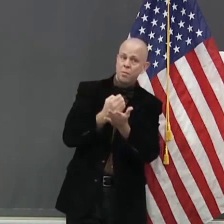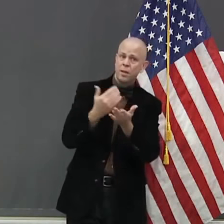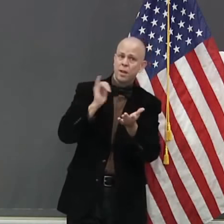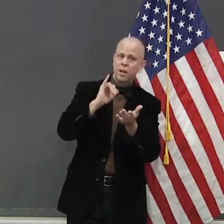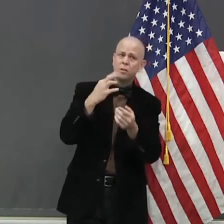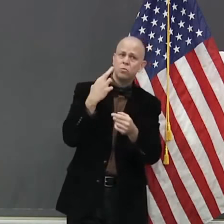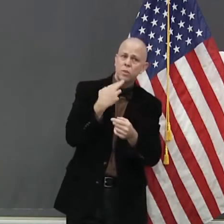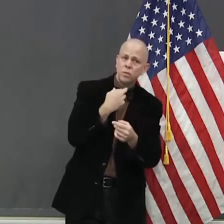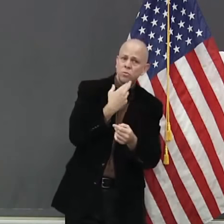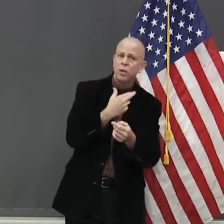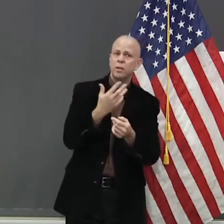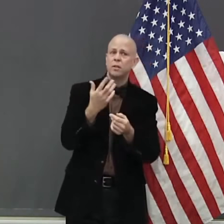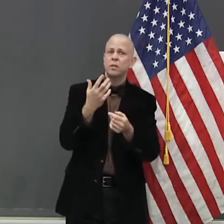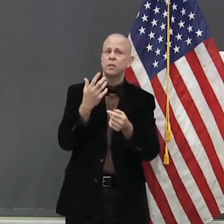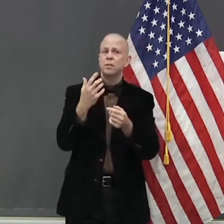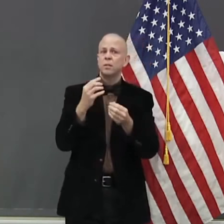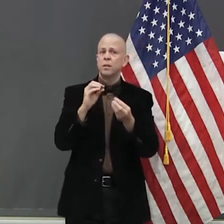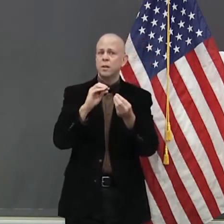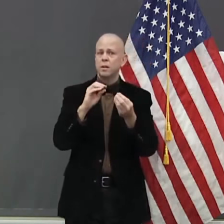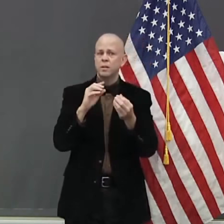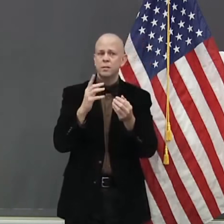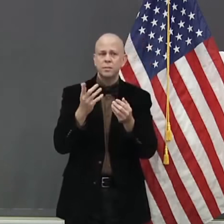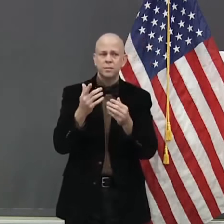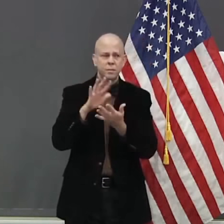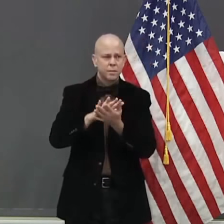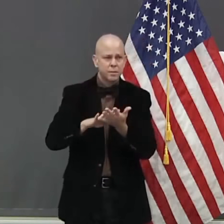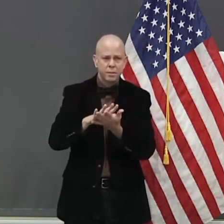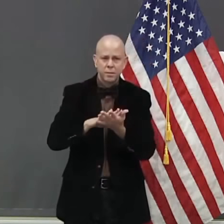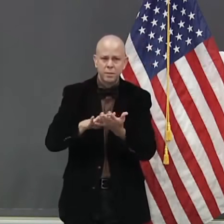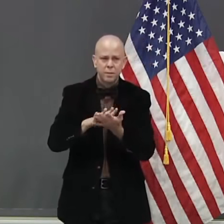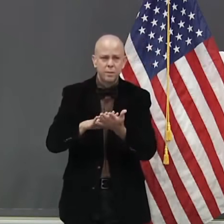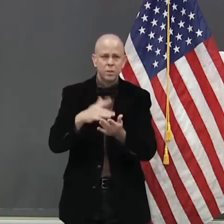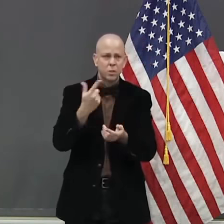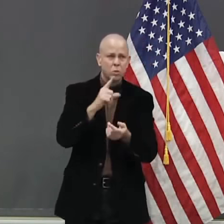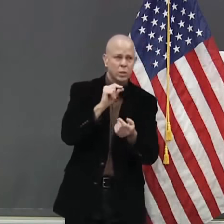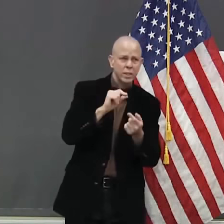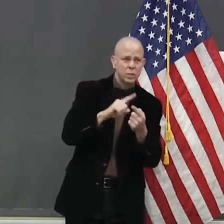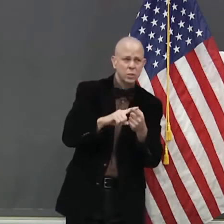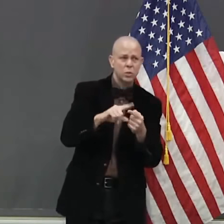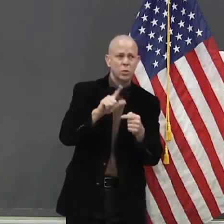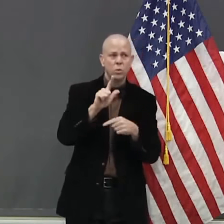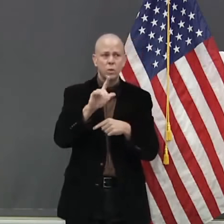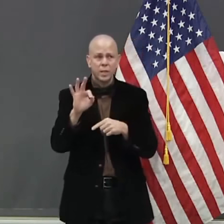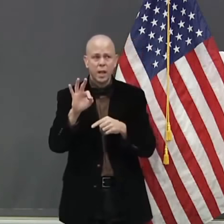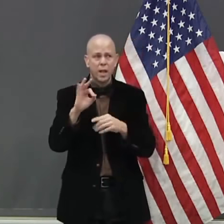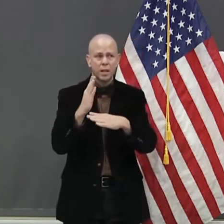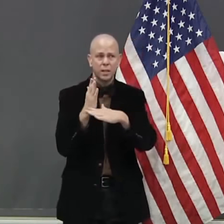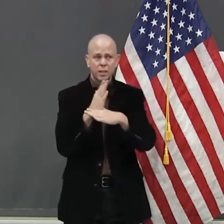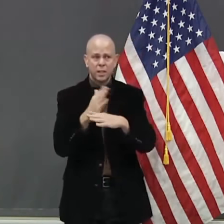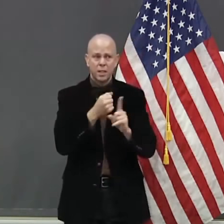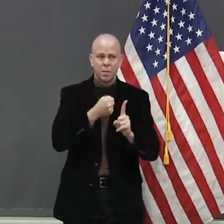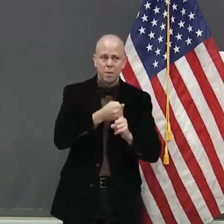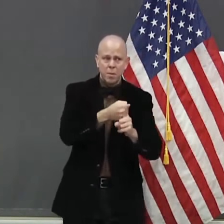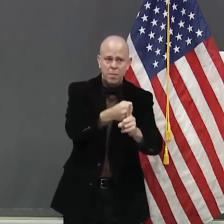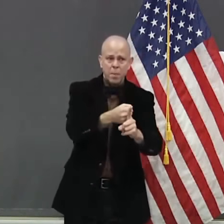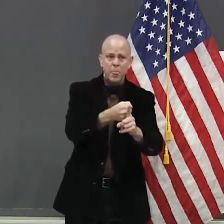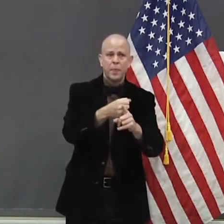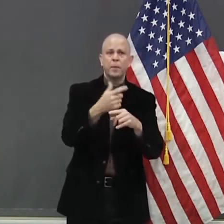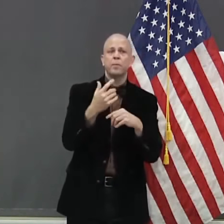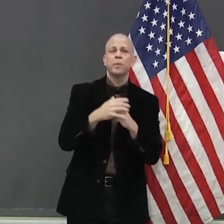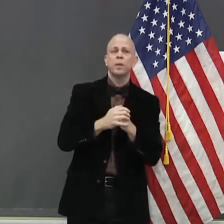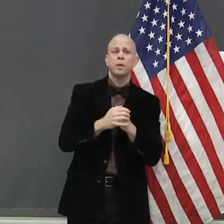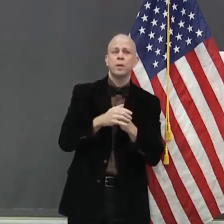to 29-year-old group who are spreading it through private gatherings, like in homes and apartments? Is it because you can't do anything about